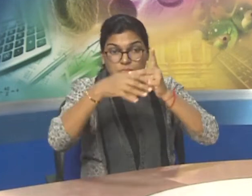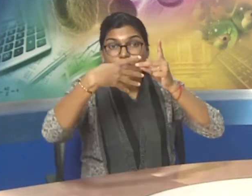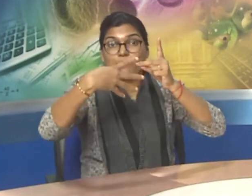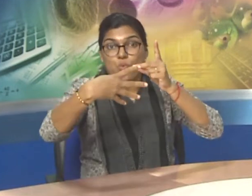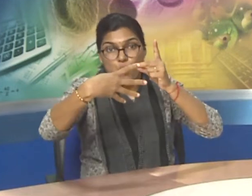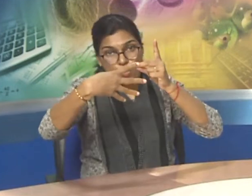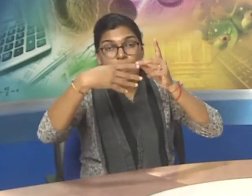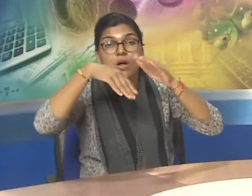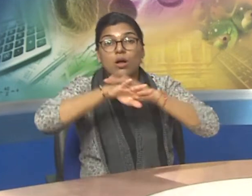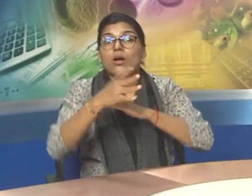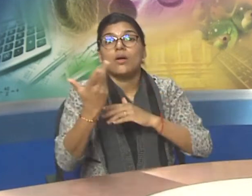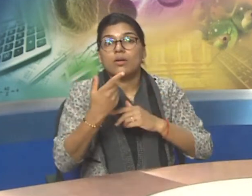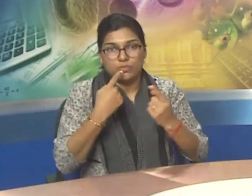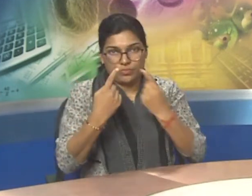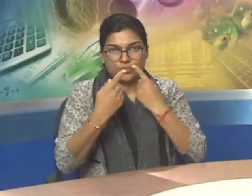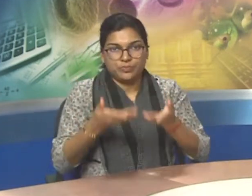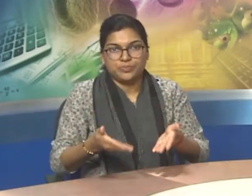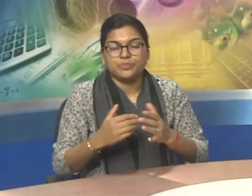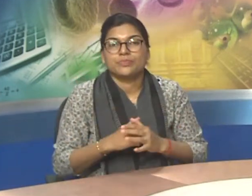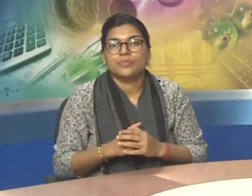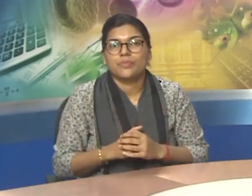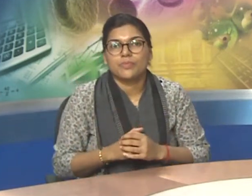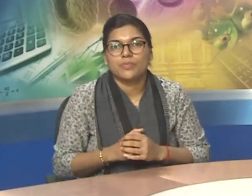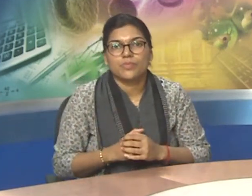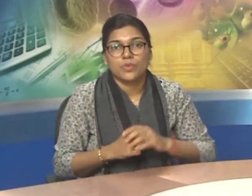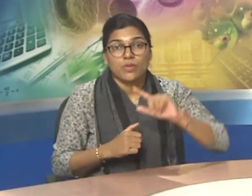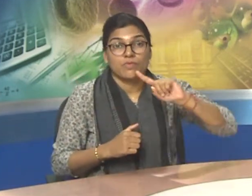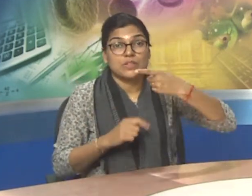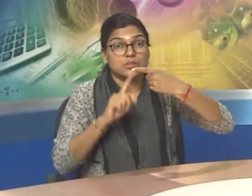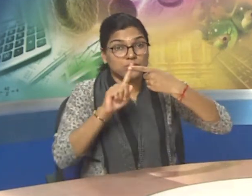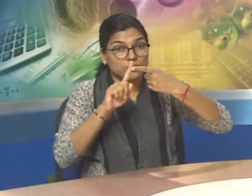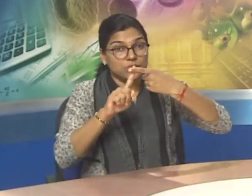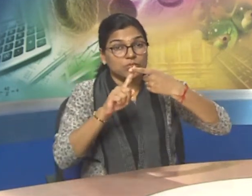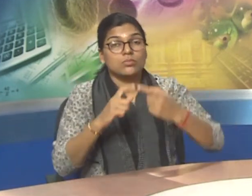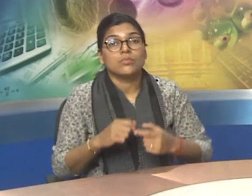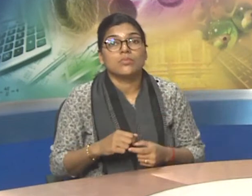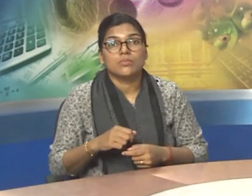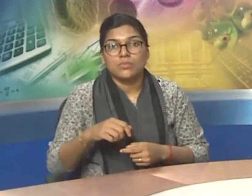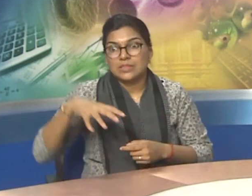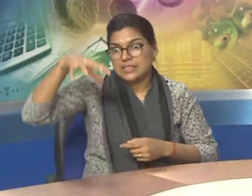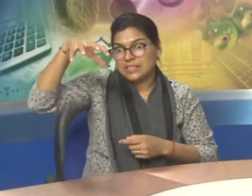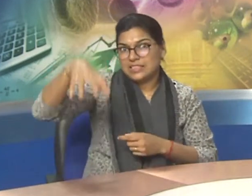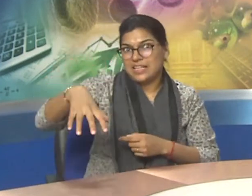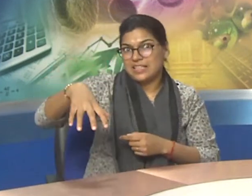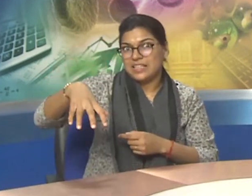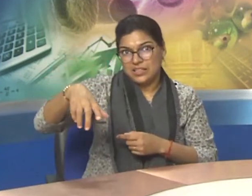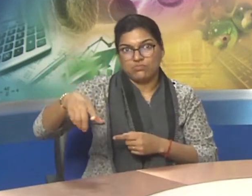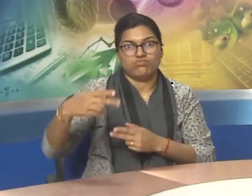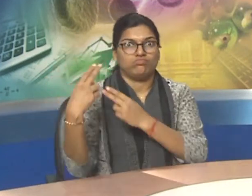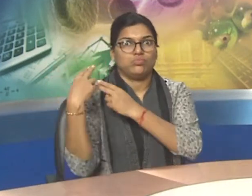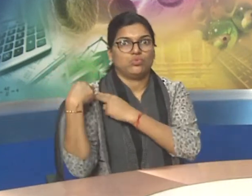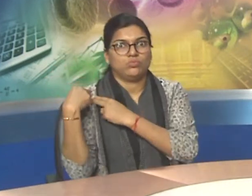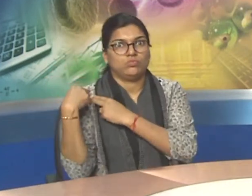If you try to understand the implications of the second law, it can be considered in 4 points. The first point explains that